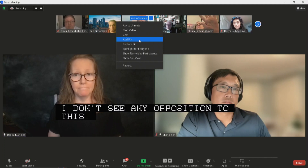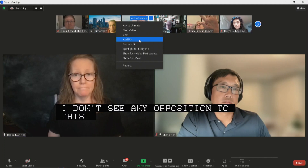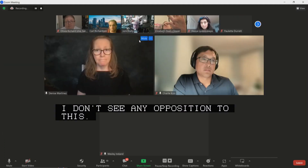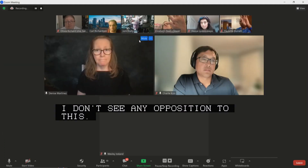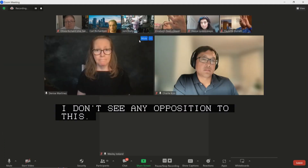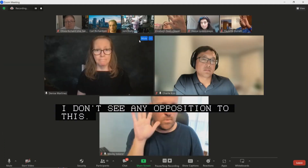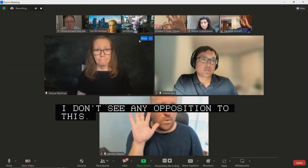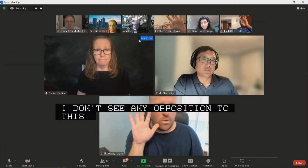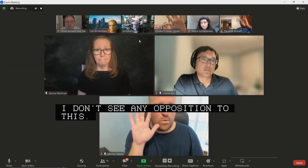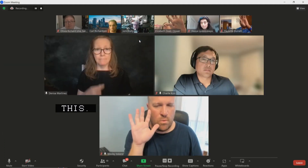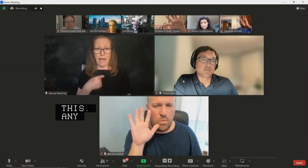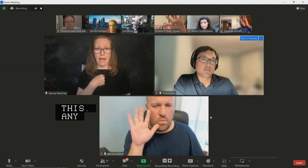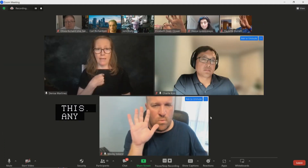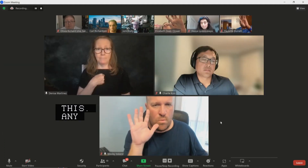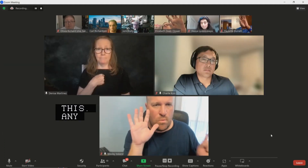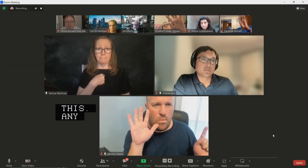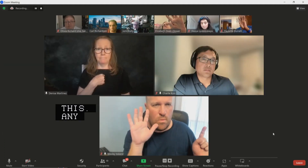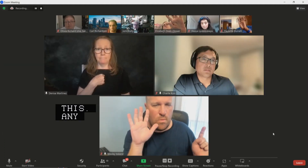Aye.